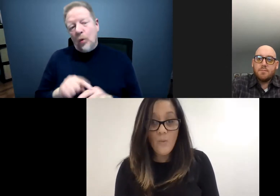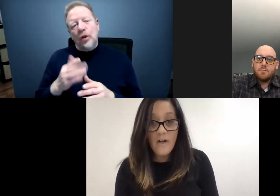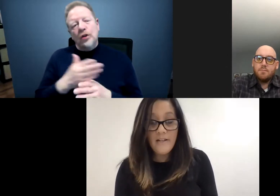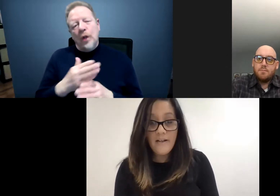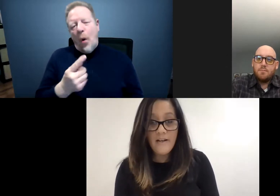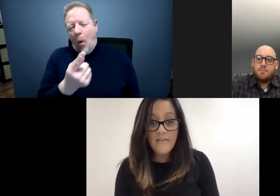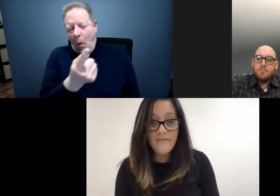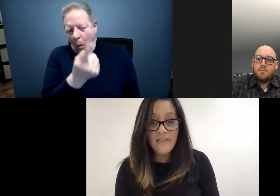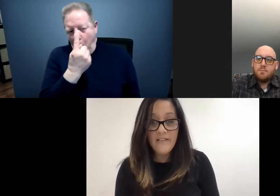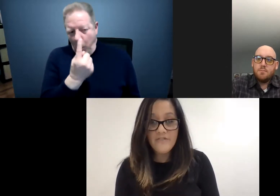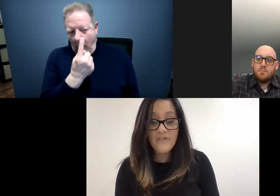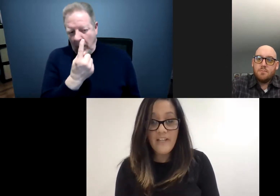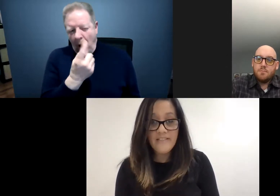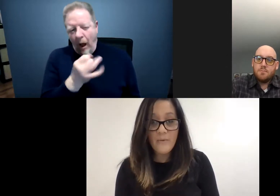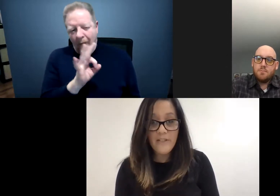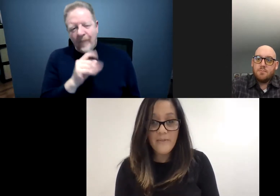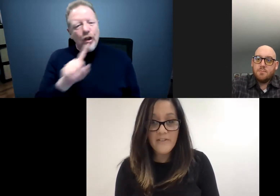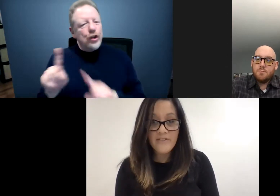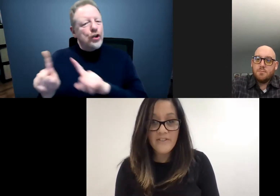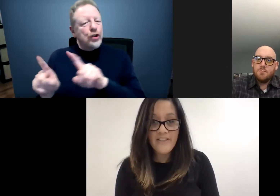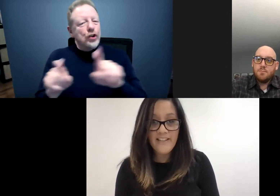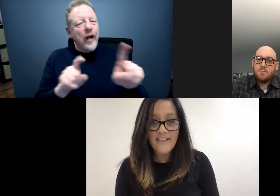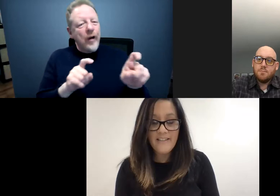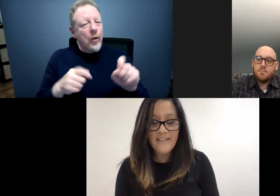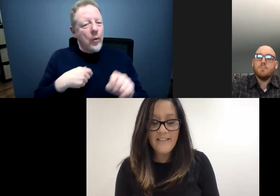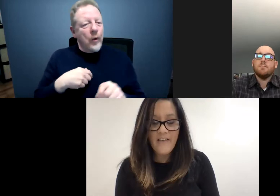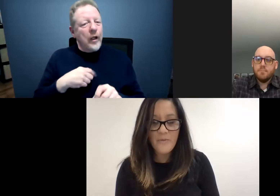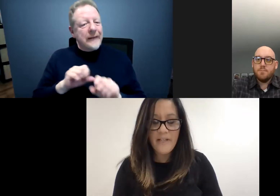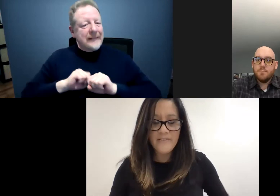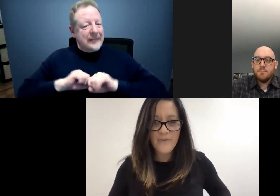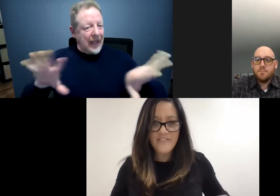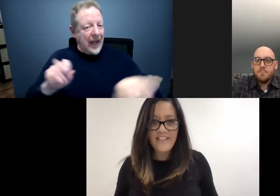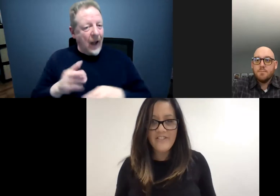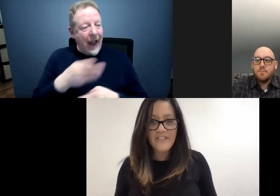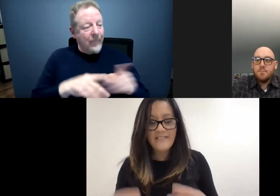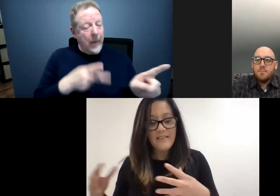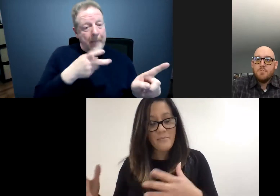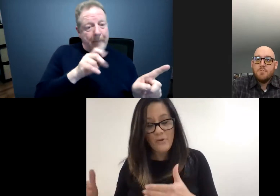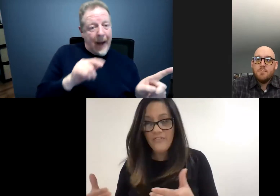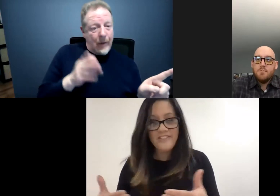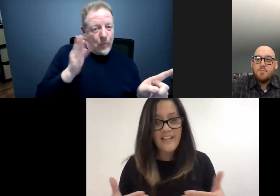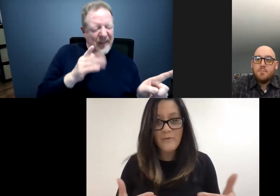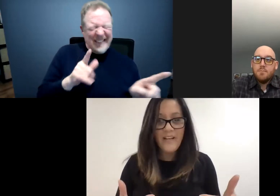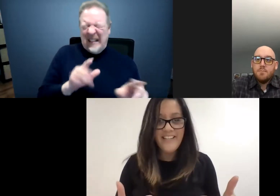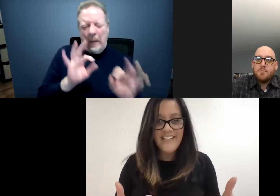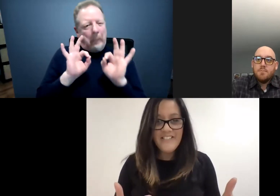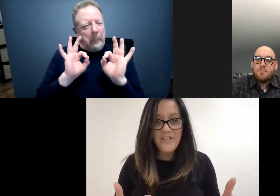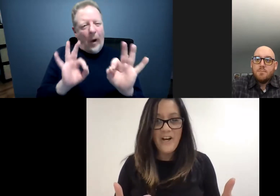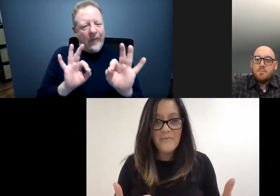one of the surveys that we administered. And after Penny's presentation, it's like the perfect segue to talk about